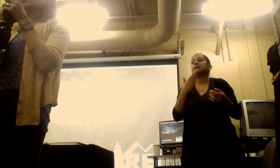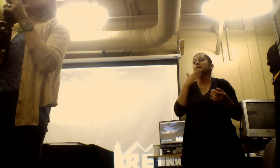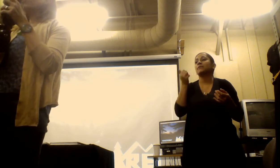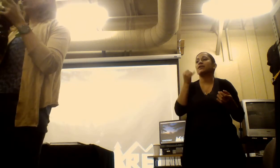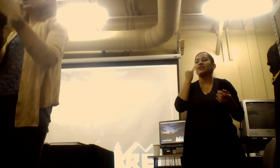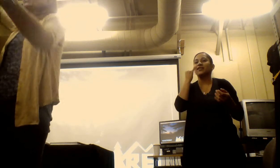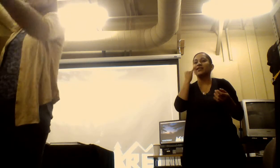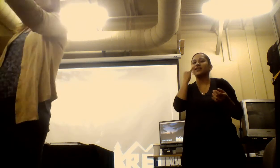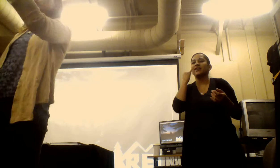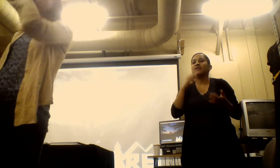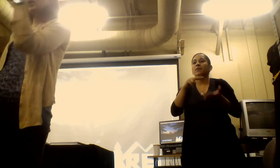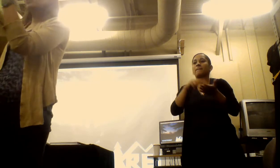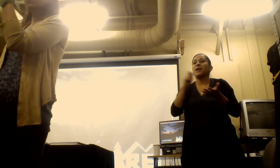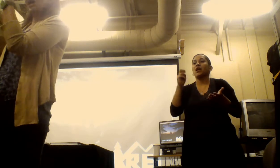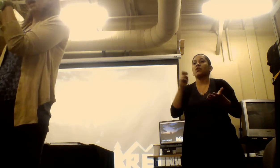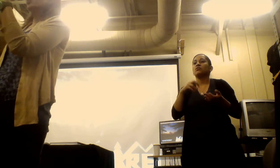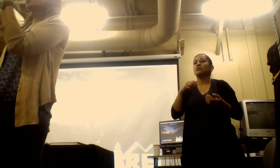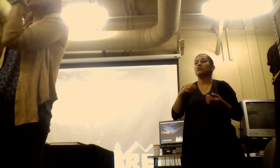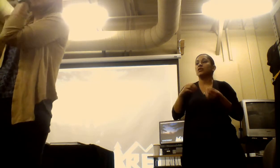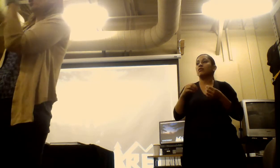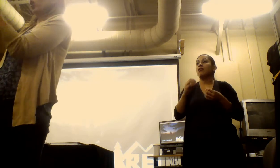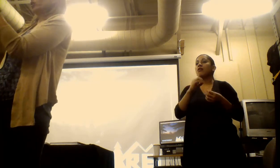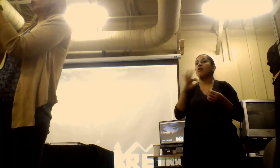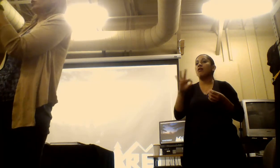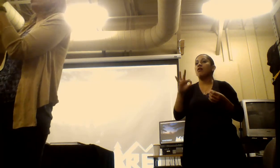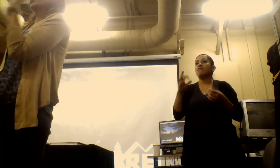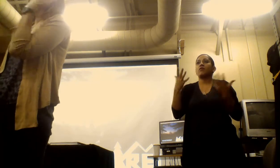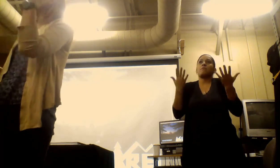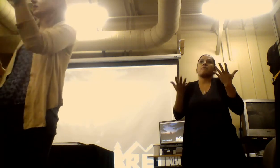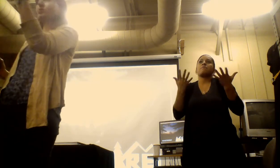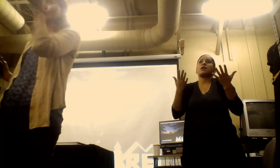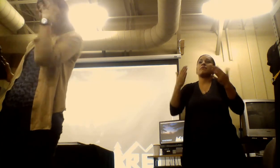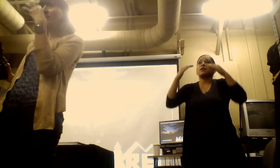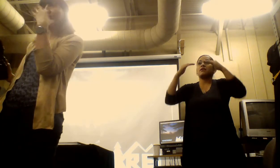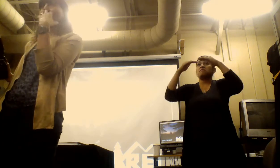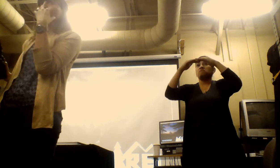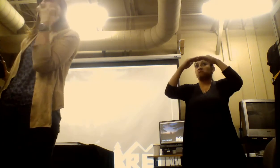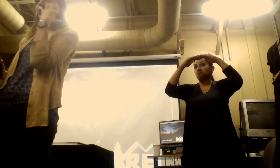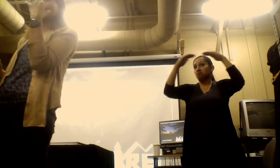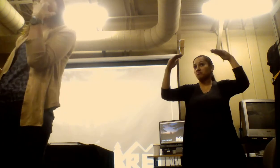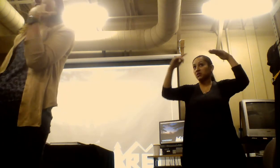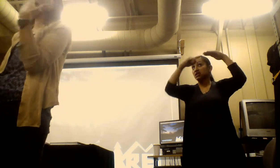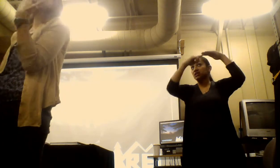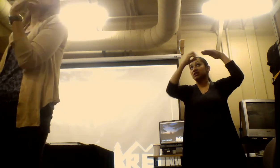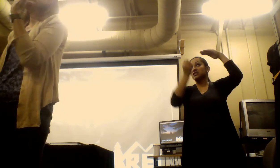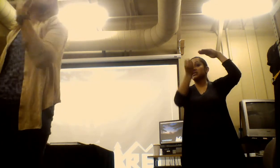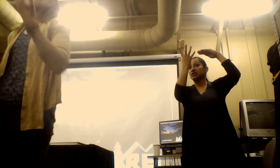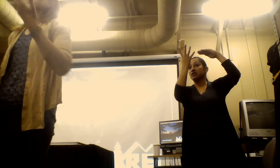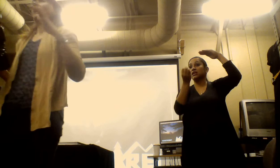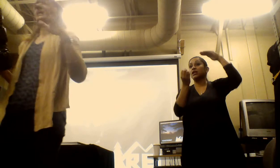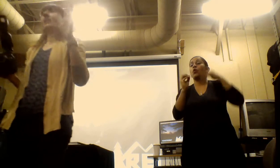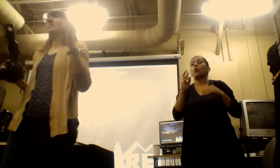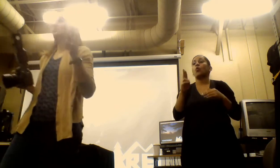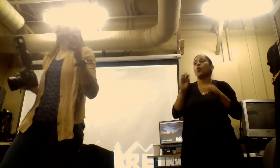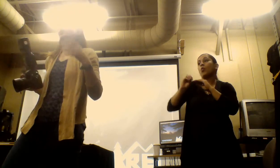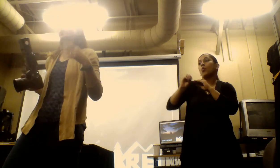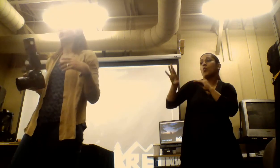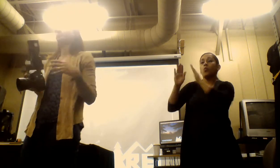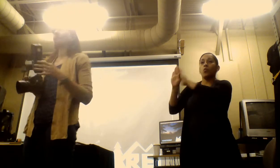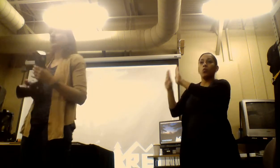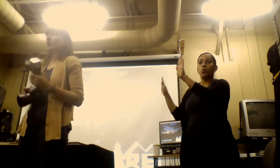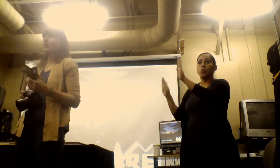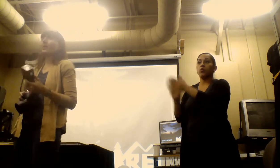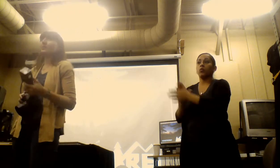can do to avoid direct flash on your subject, because direct flash on your subject, unless, you